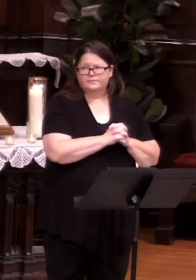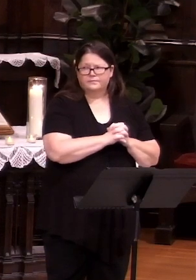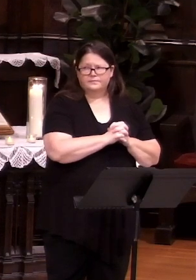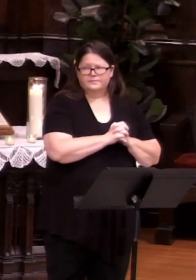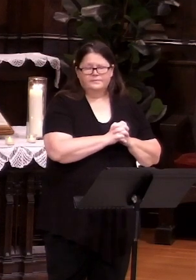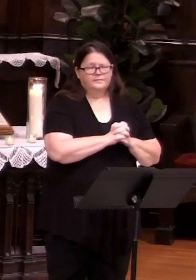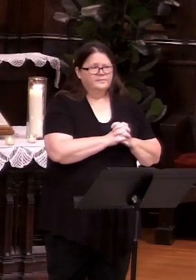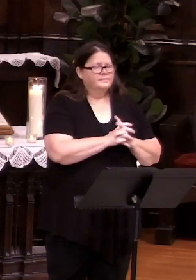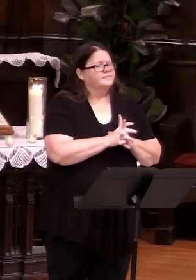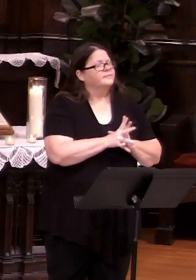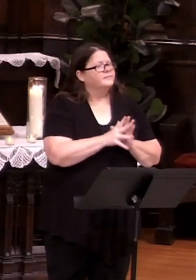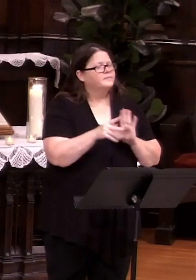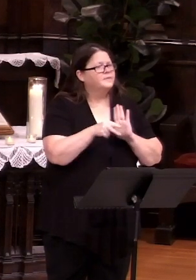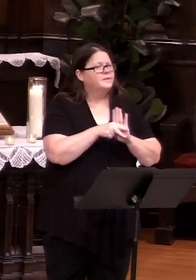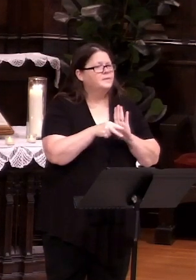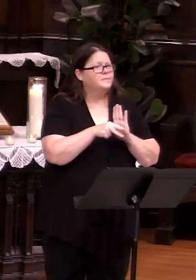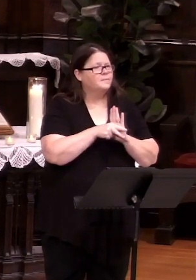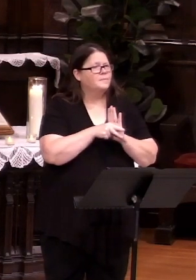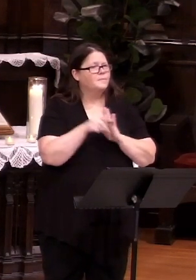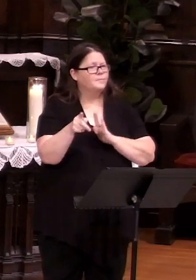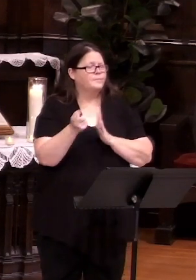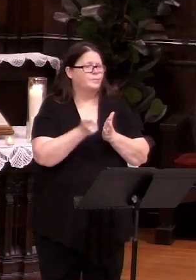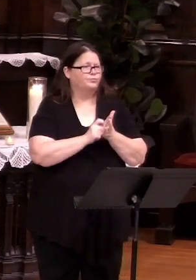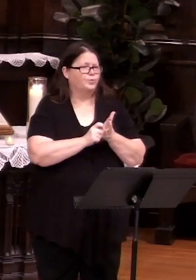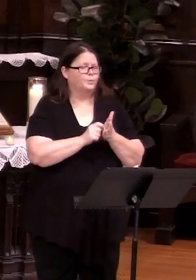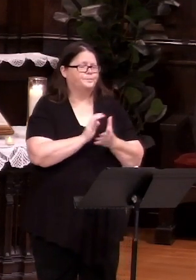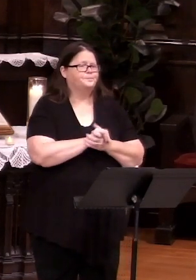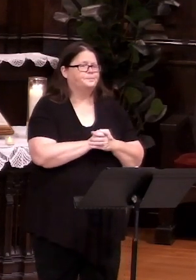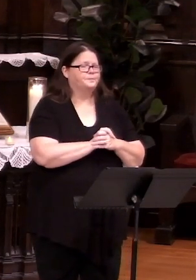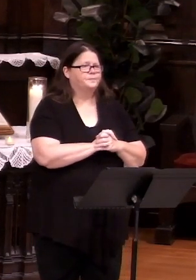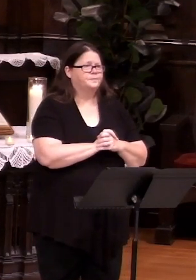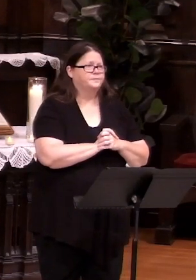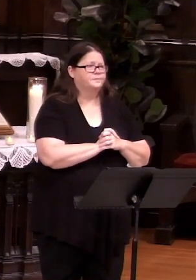And this is what Paul has to say to Timothy.